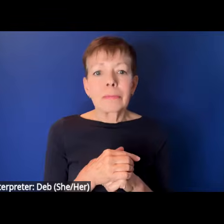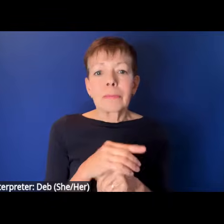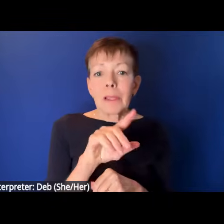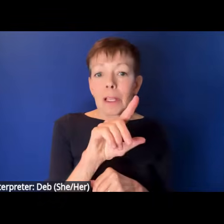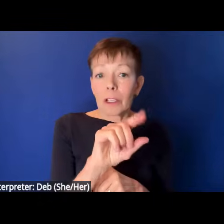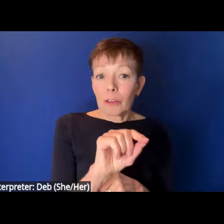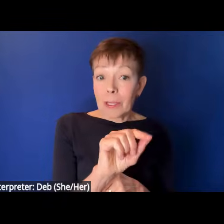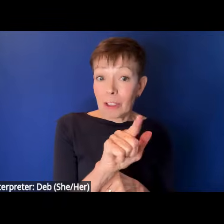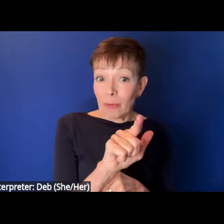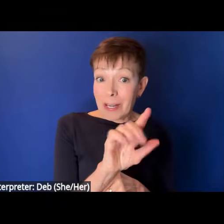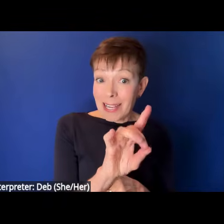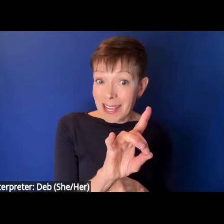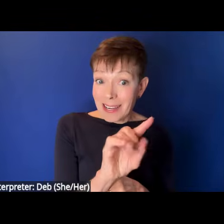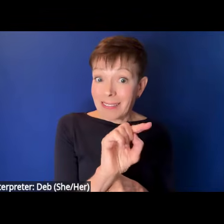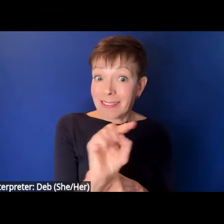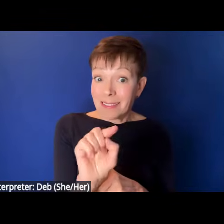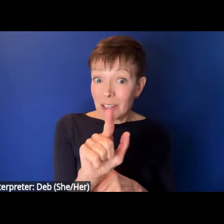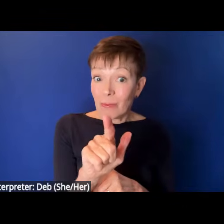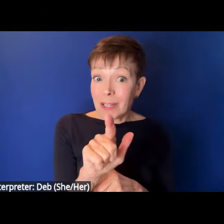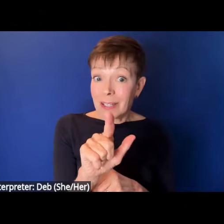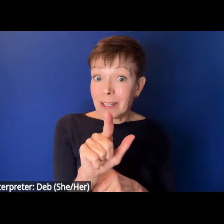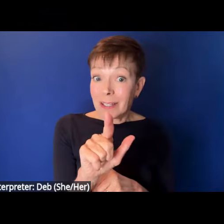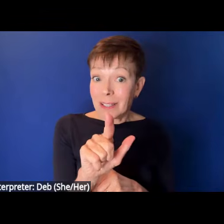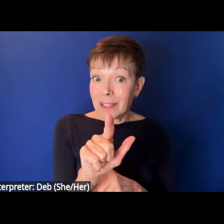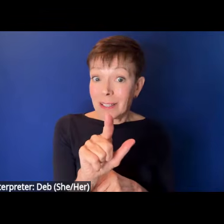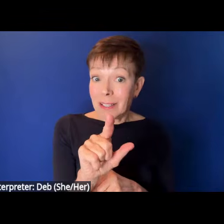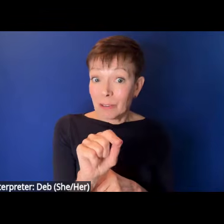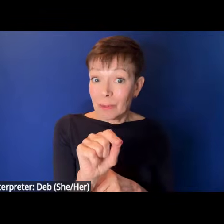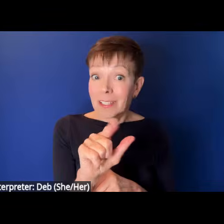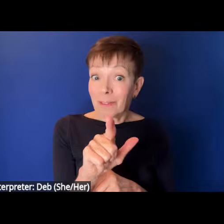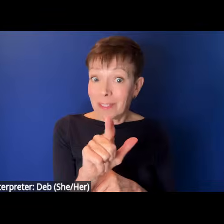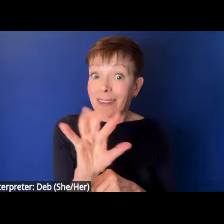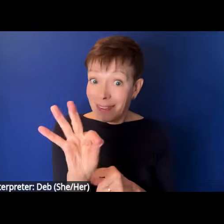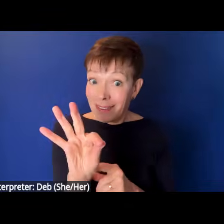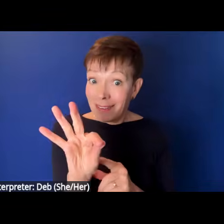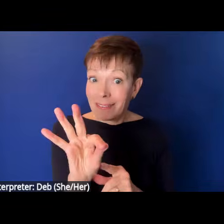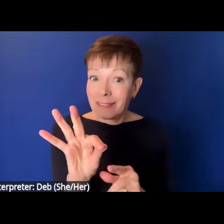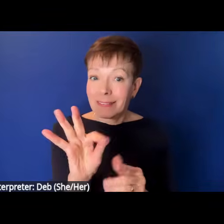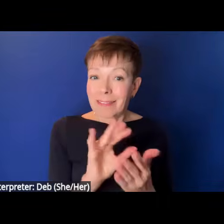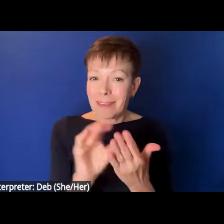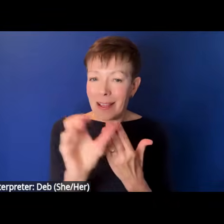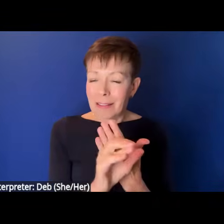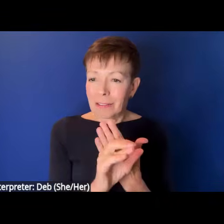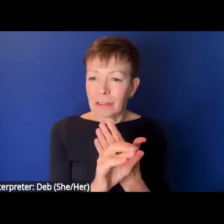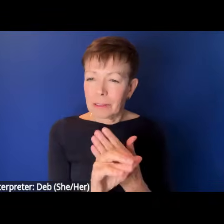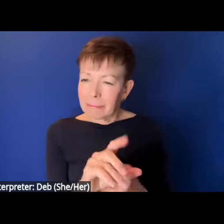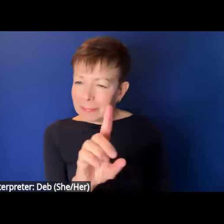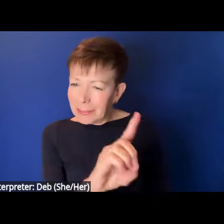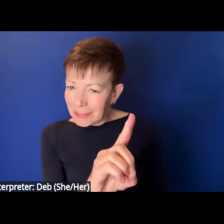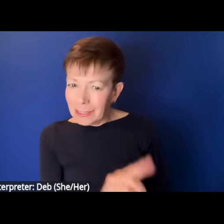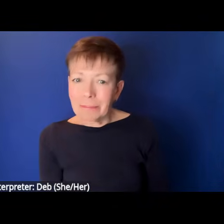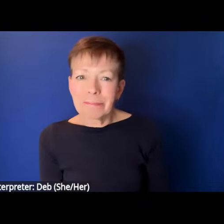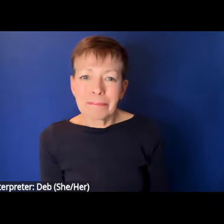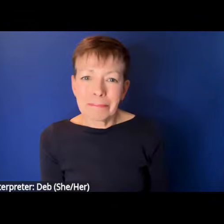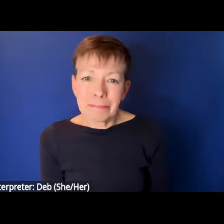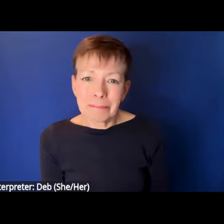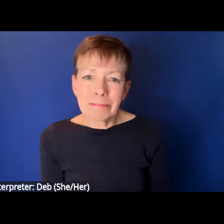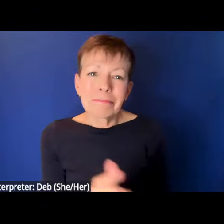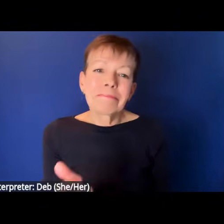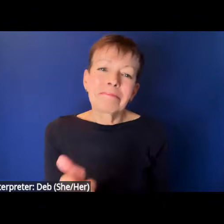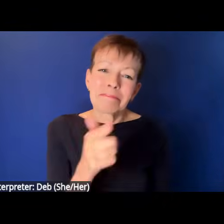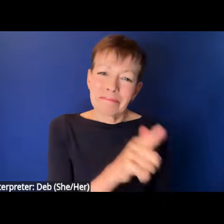2028 to 2029 school calendar. Under D. I'm going to turn this over to the